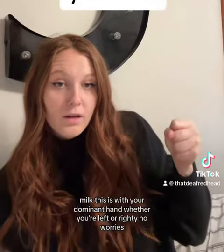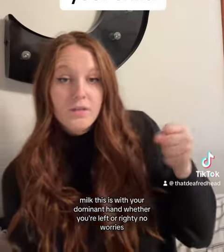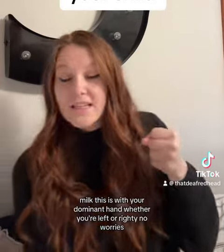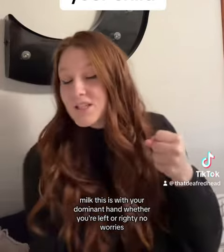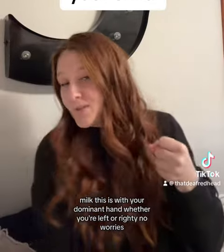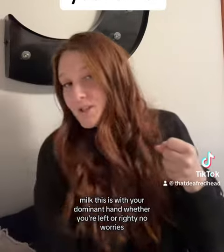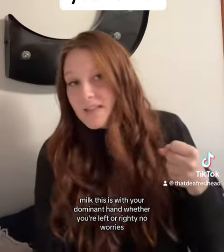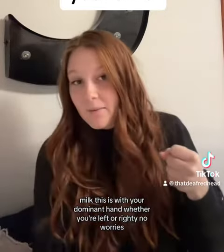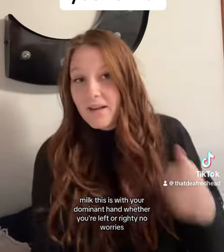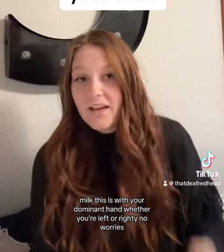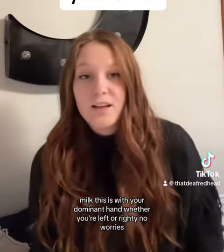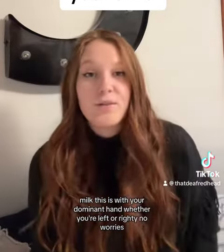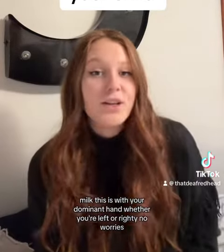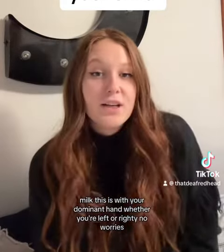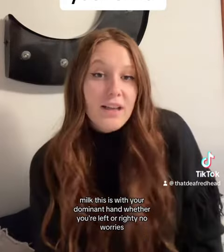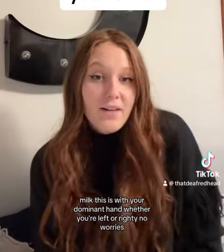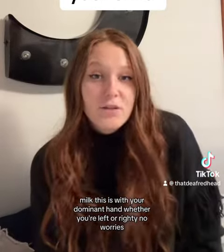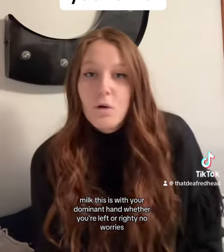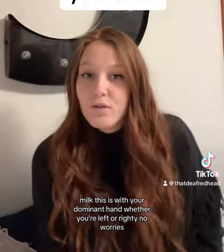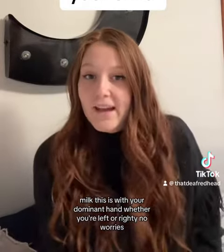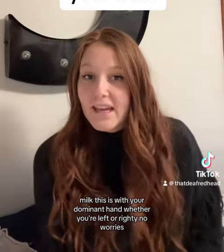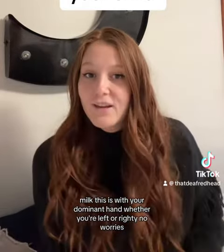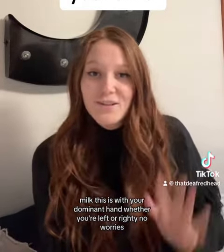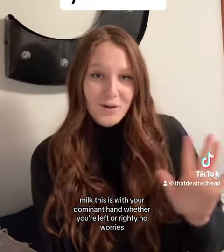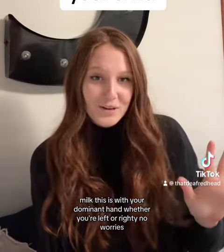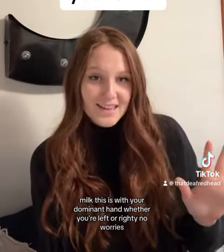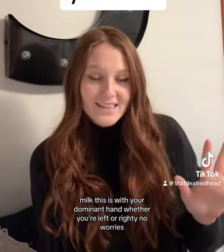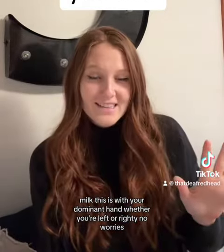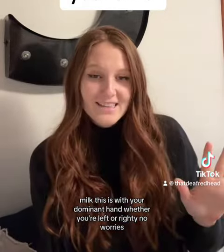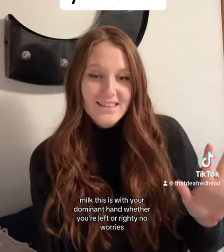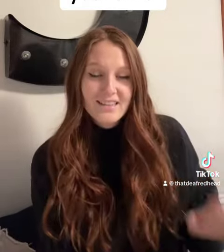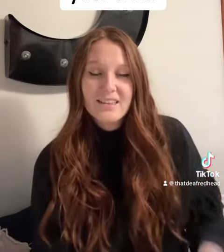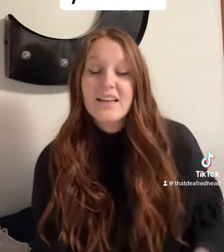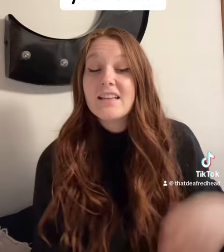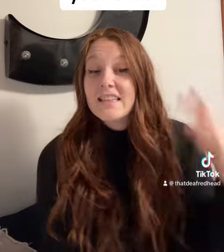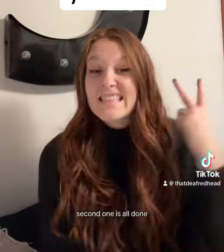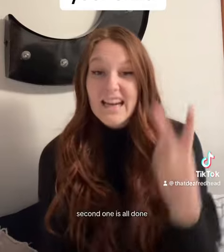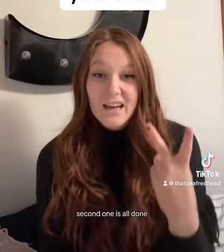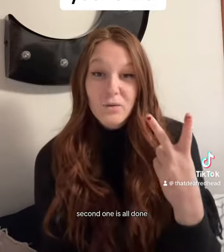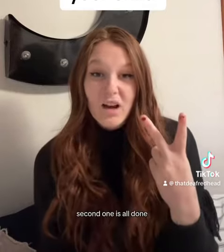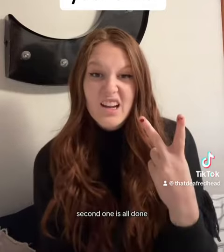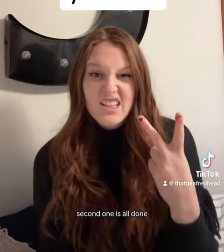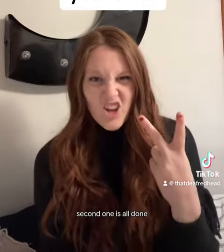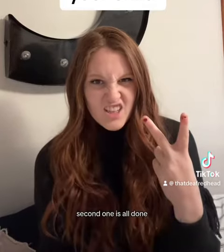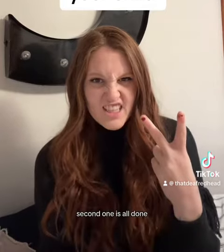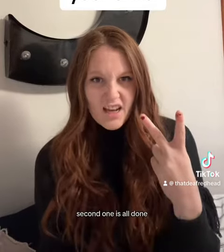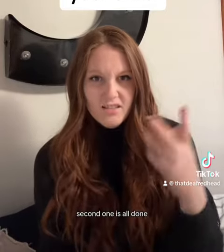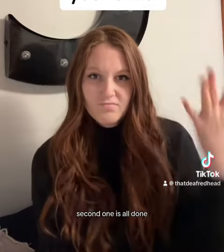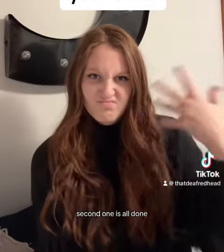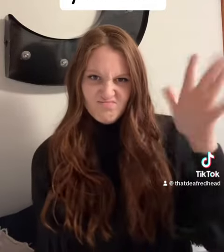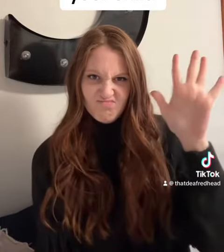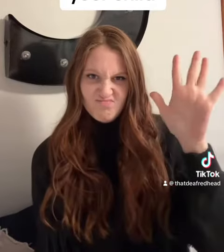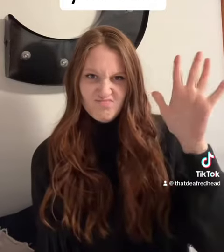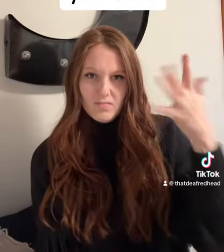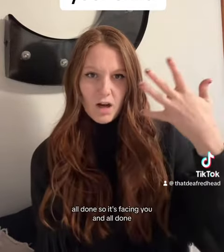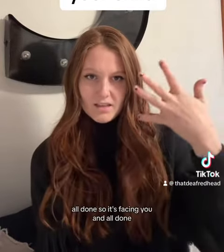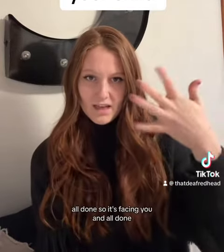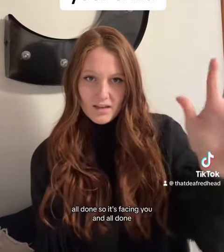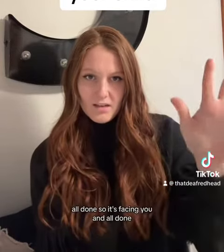This is with your dominant hand, whether you're left or righty, no worries. The second one is all done. All done.